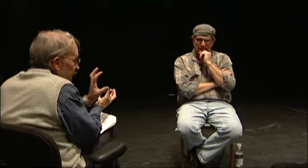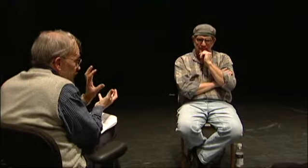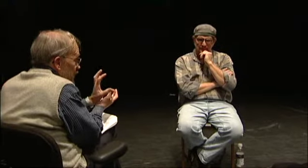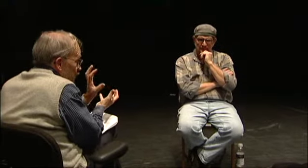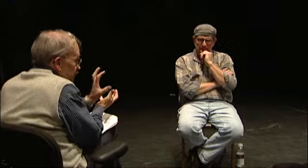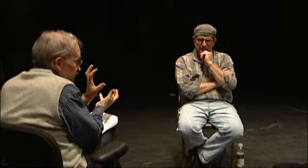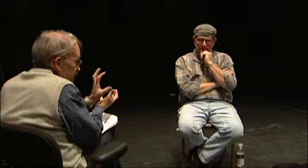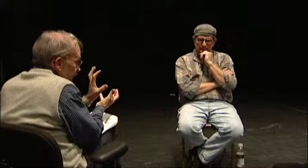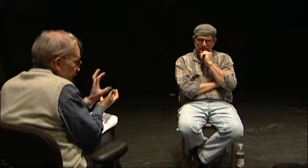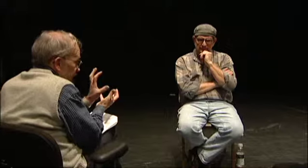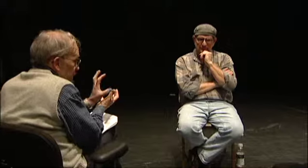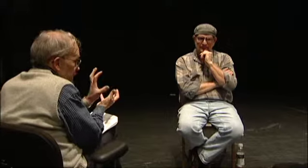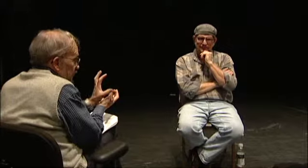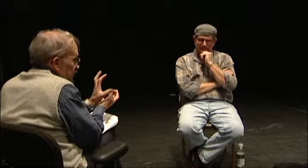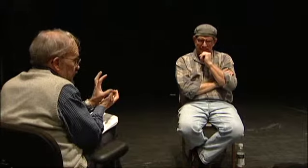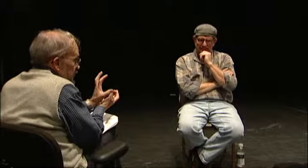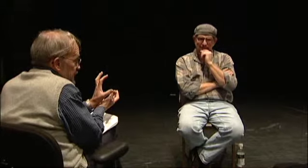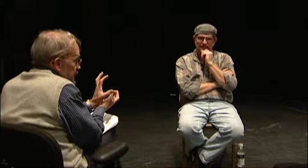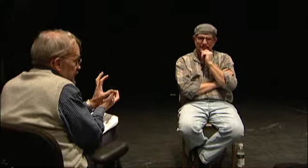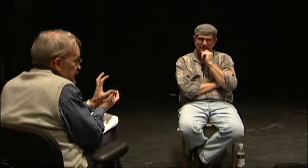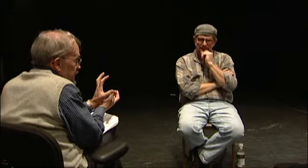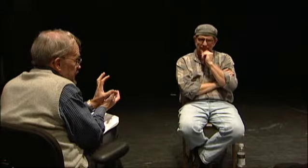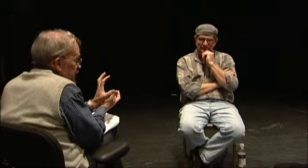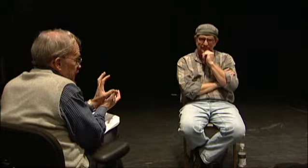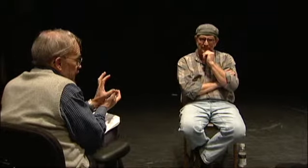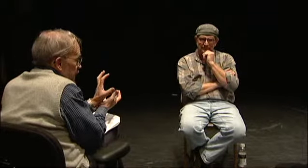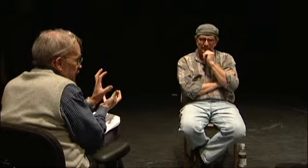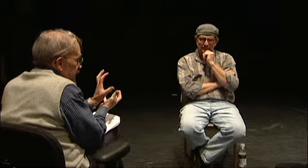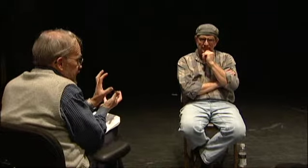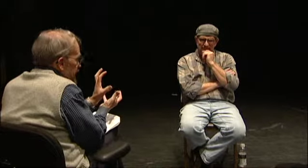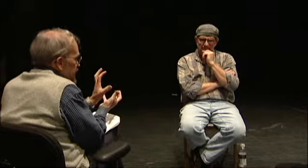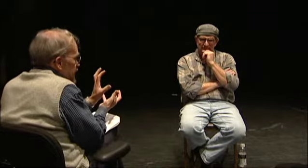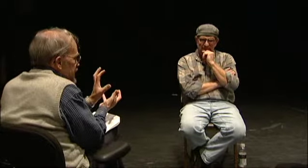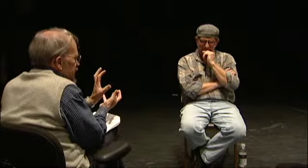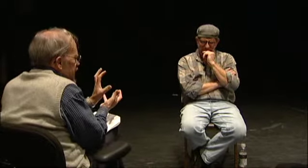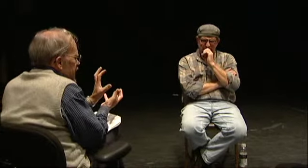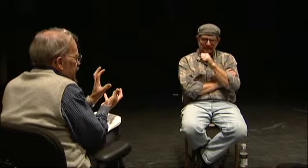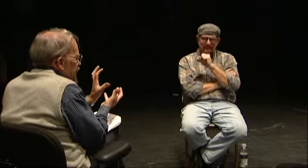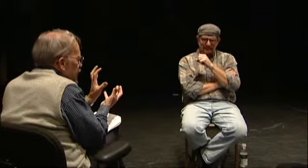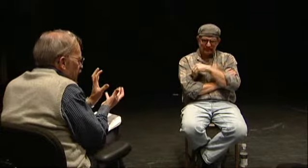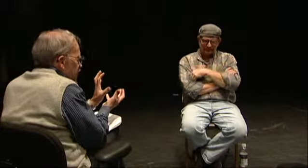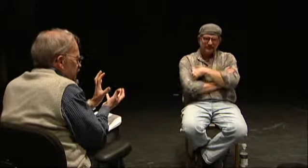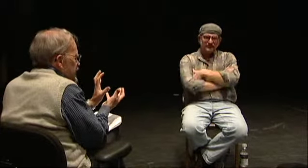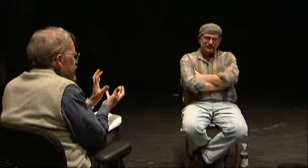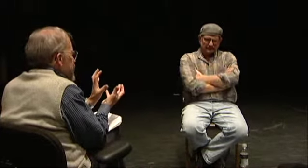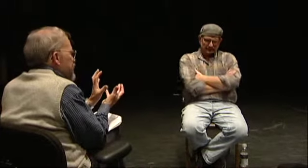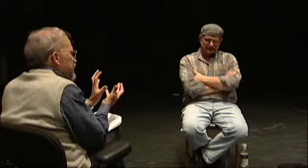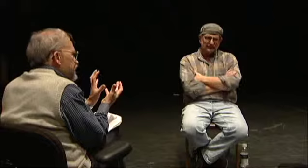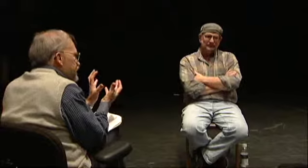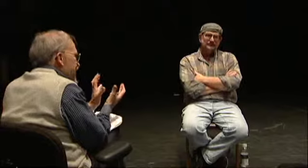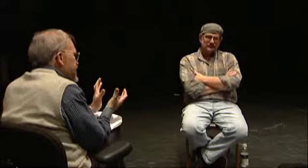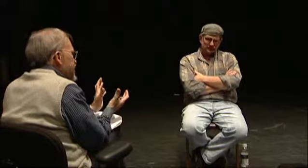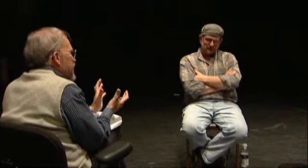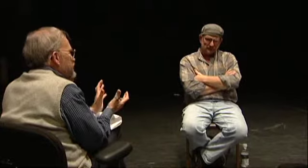am going to exact that bond. And again, it was just, in the audience, it was such a fascinating